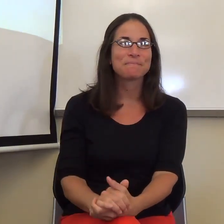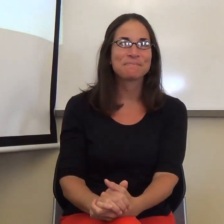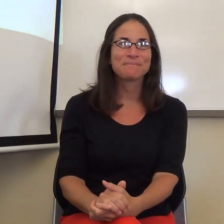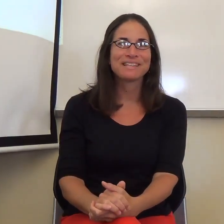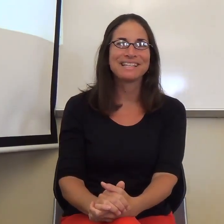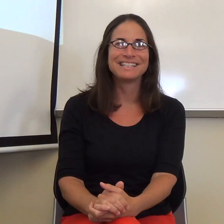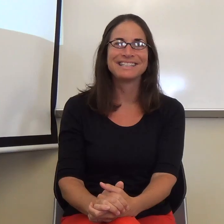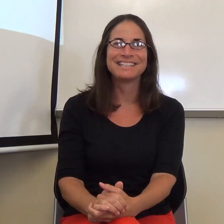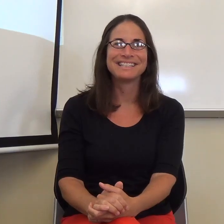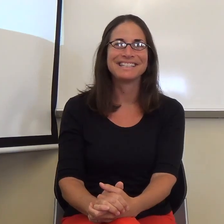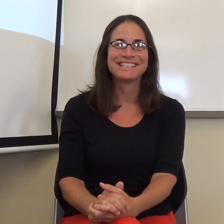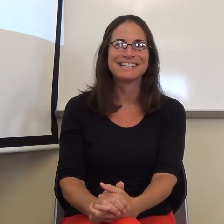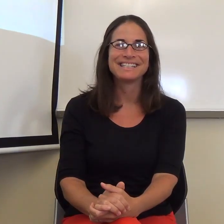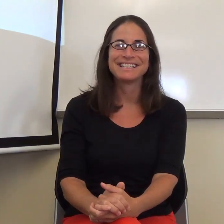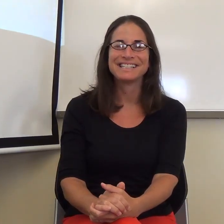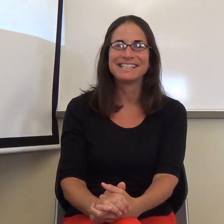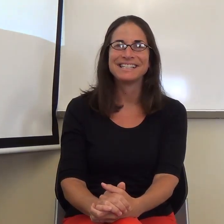for homework.